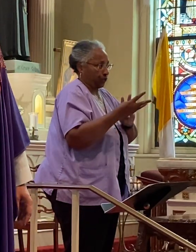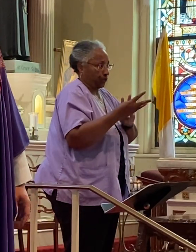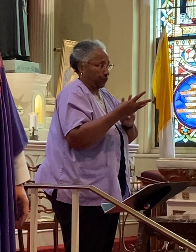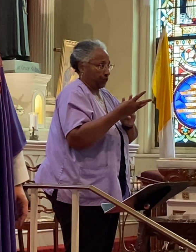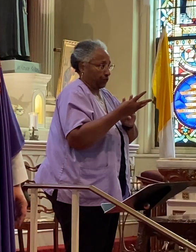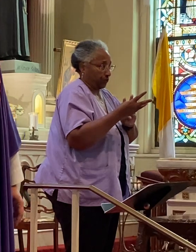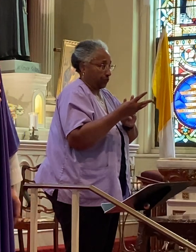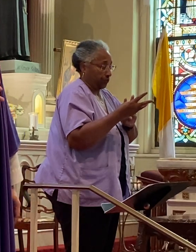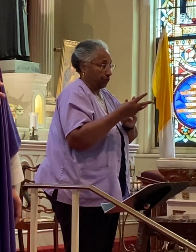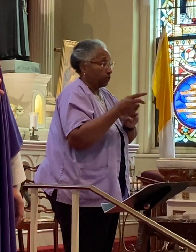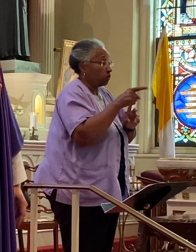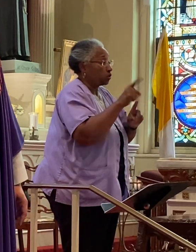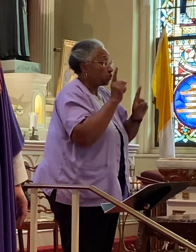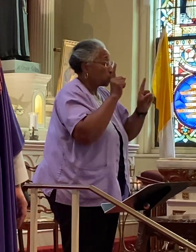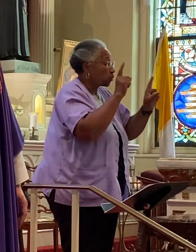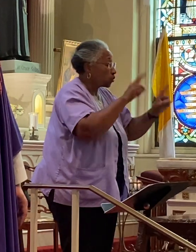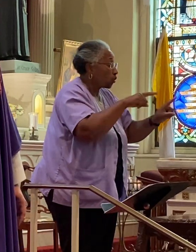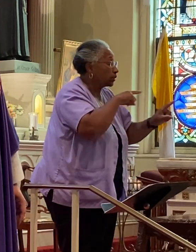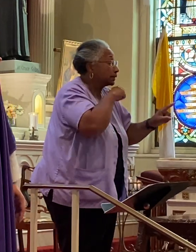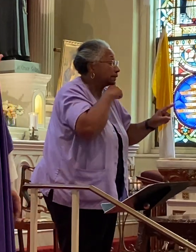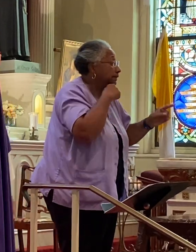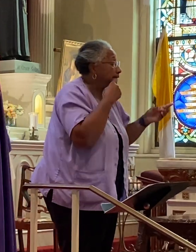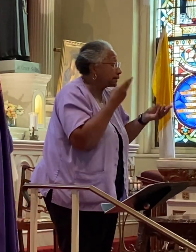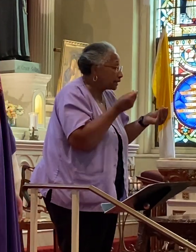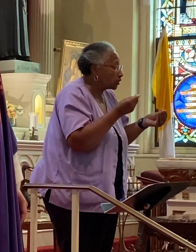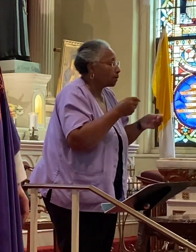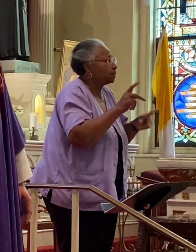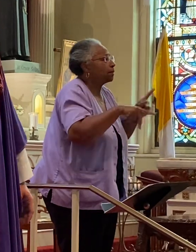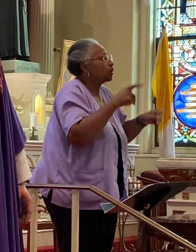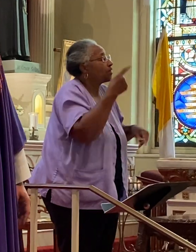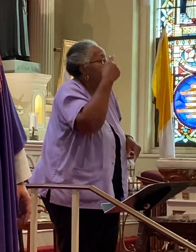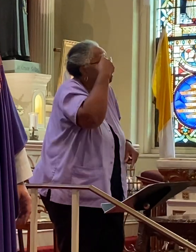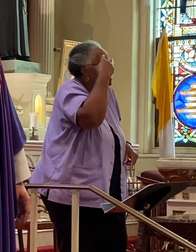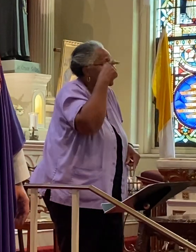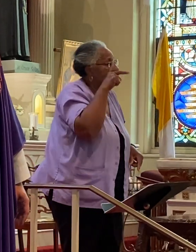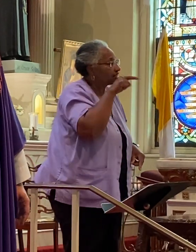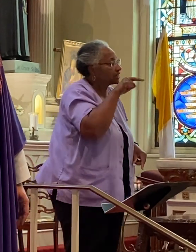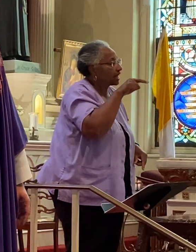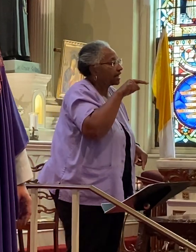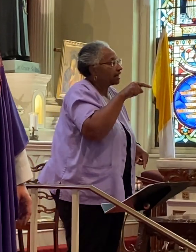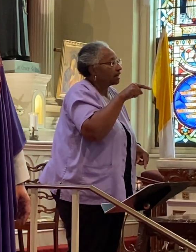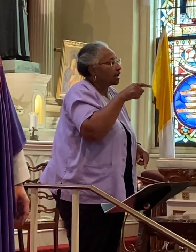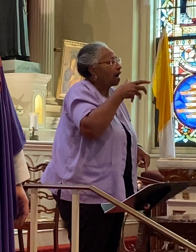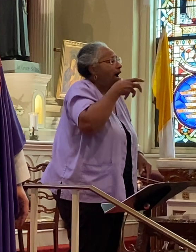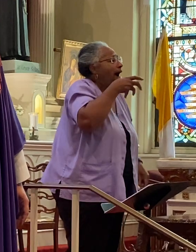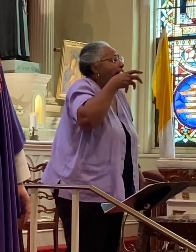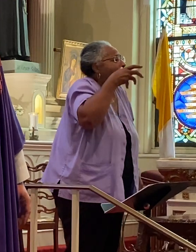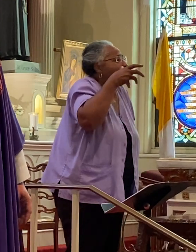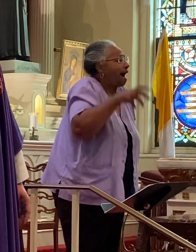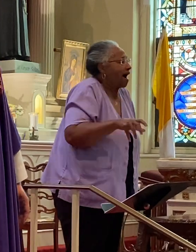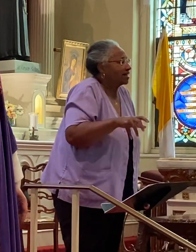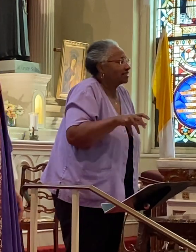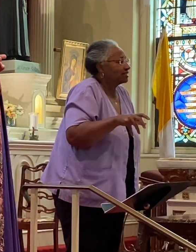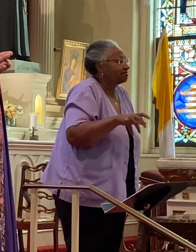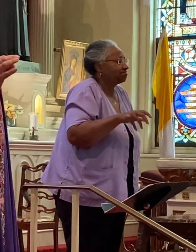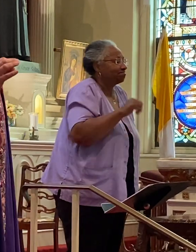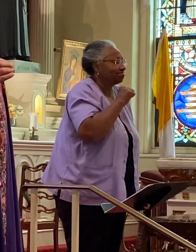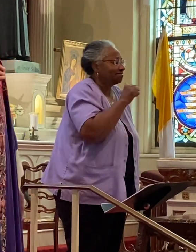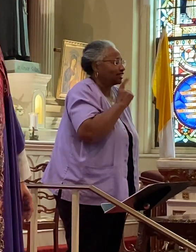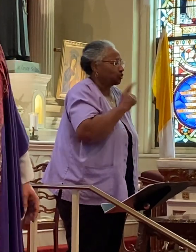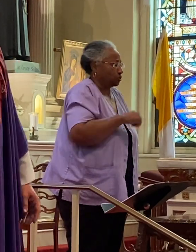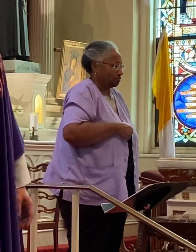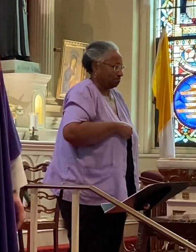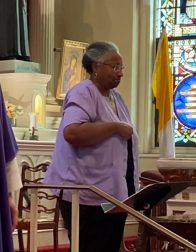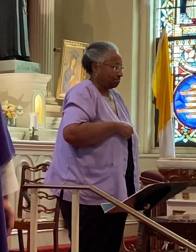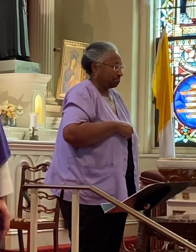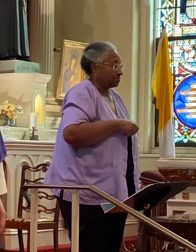in those areas of the desert, people think that the desert is a very hot place. That is not actually true.